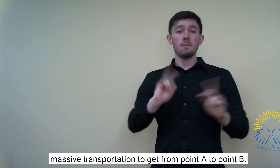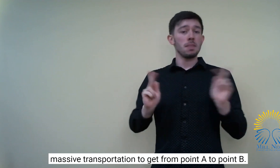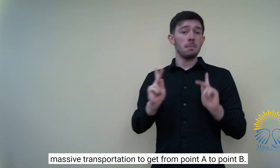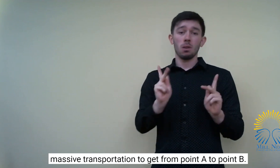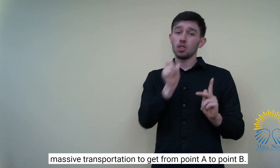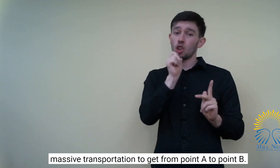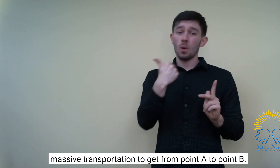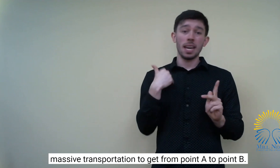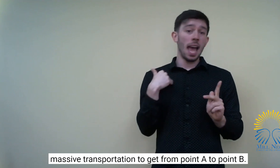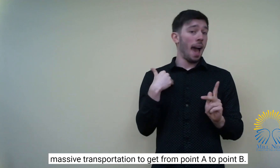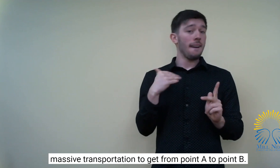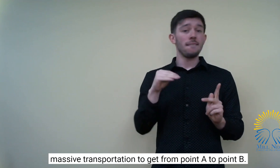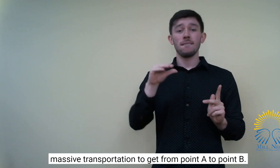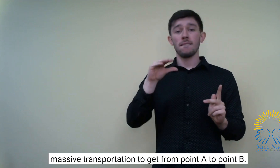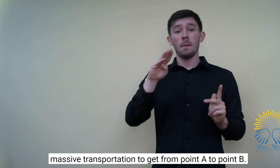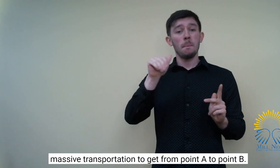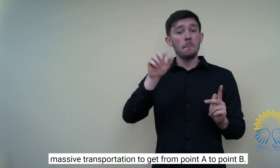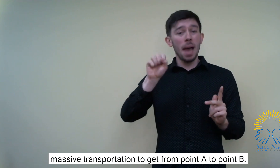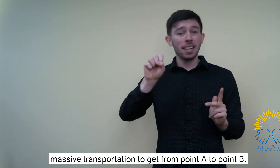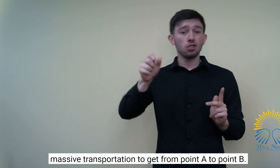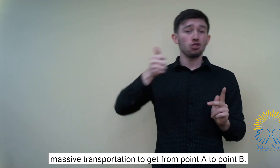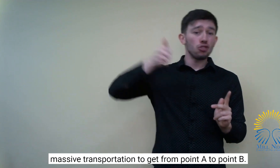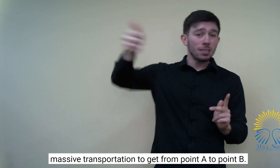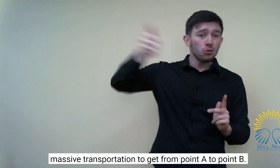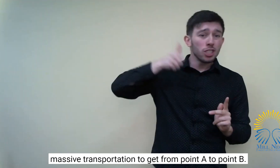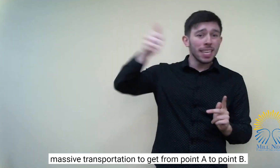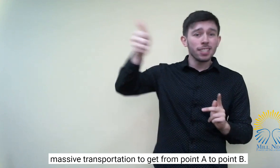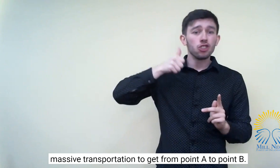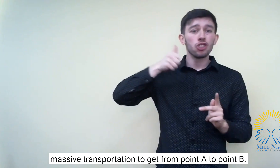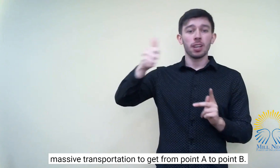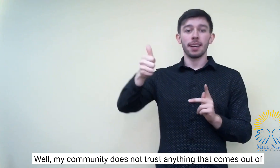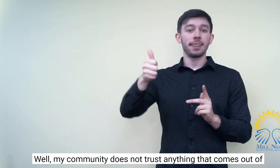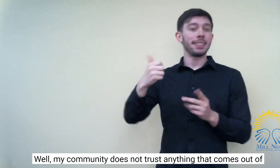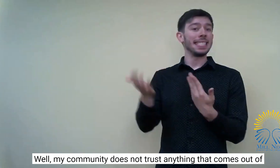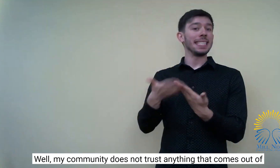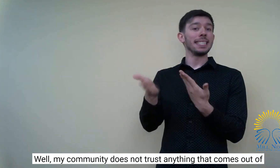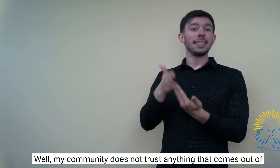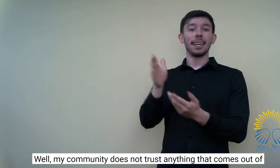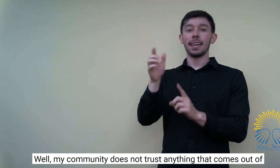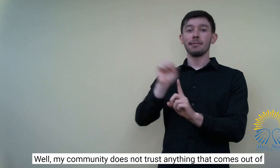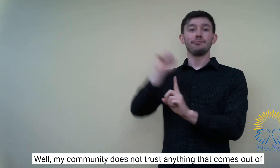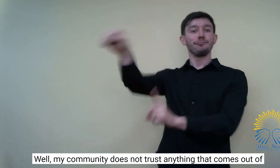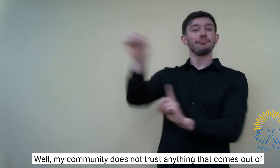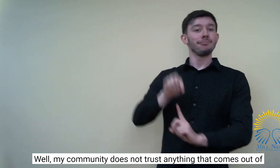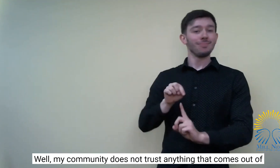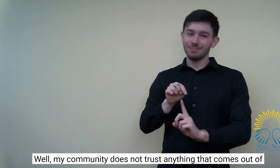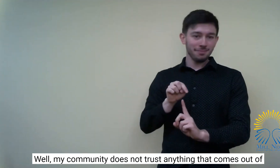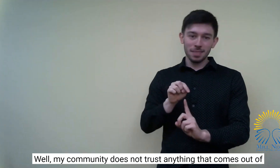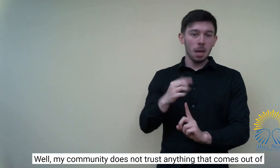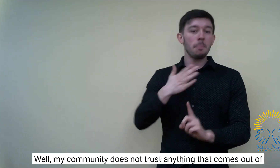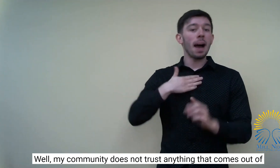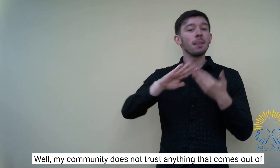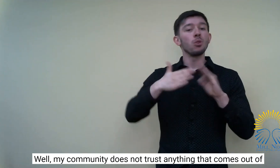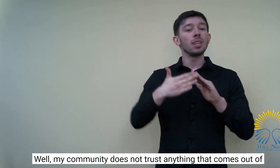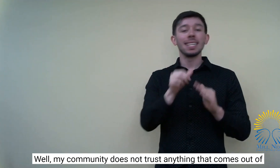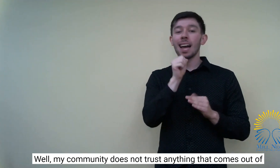massive transportation to get from point A to point B. Well, my community does not trust anything